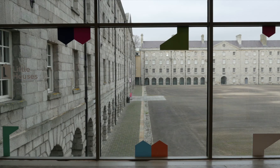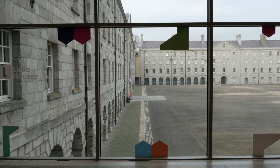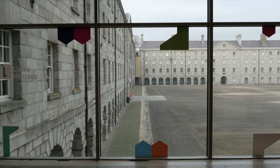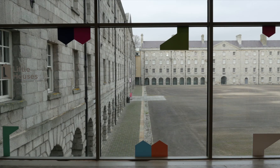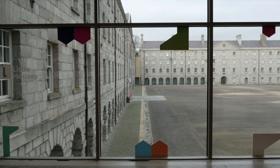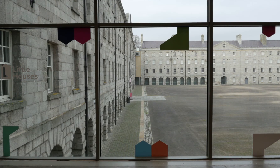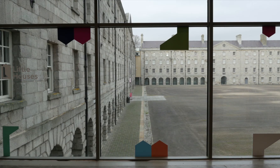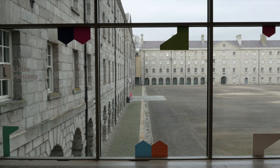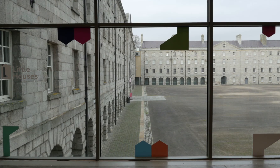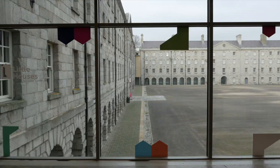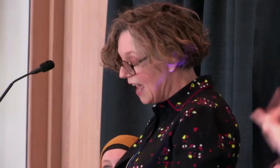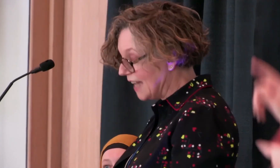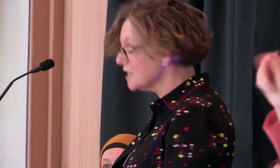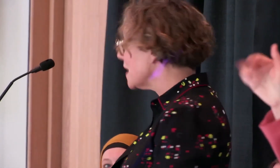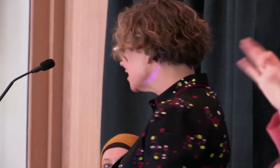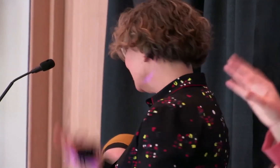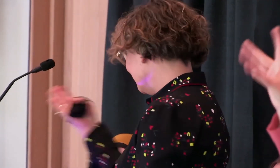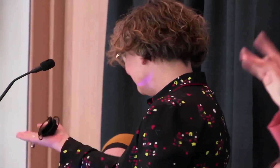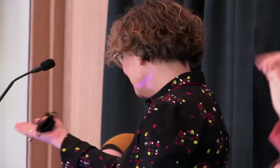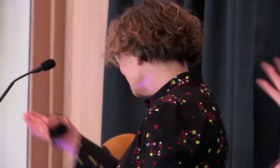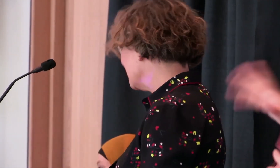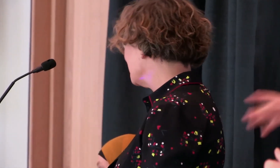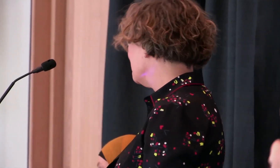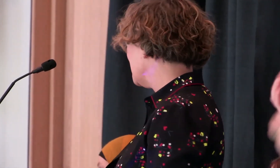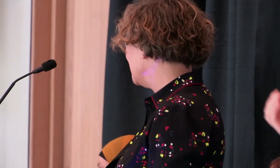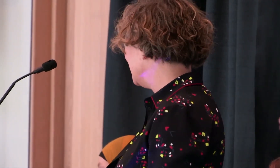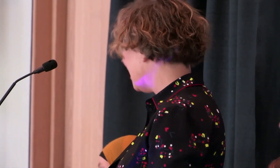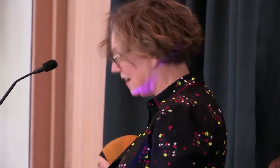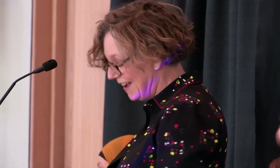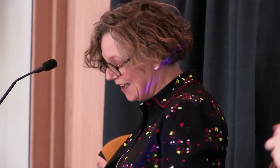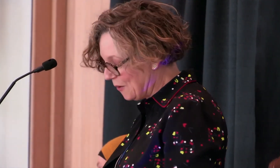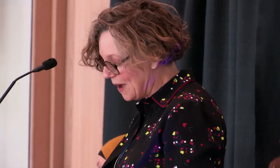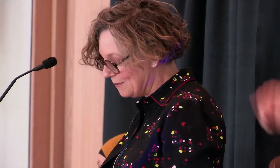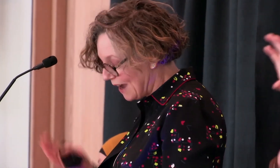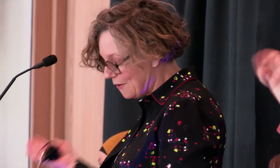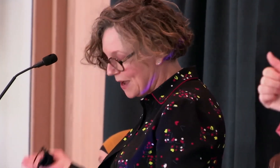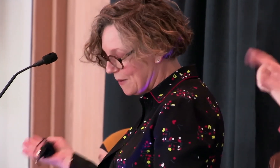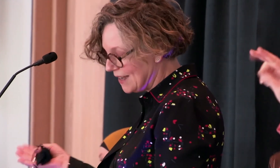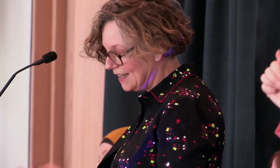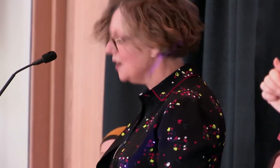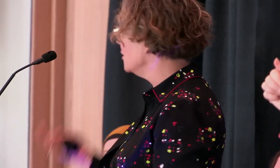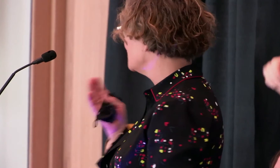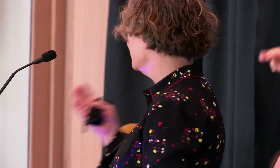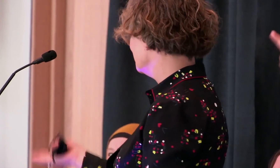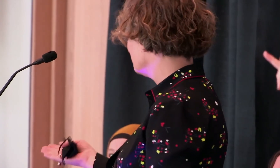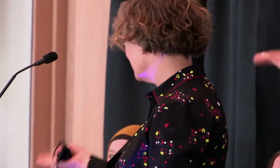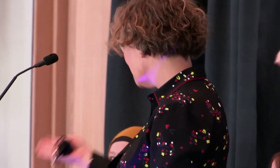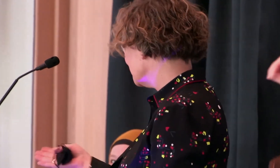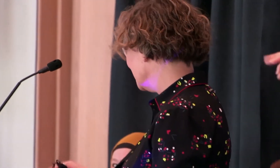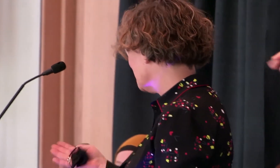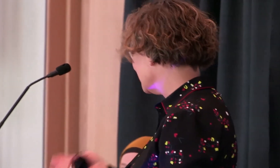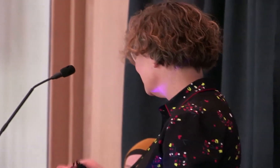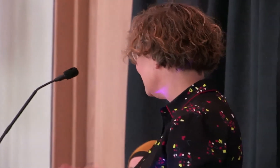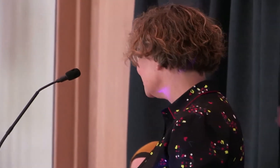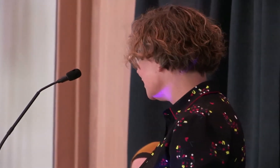Grace Dignam and Aisling Dunn, and a special mention to my colleague Cara May O'Mahony, who's been